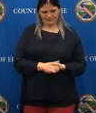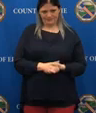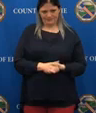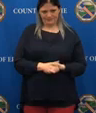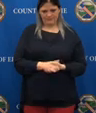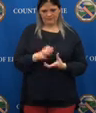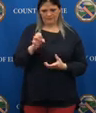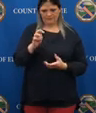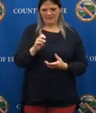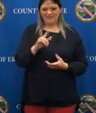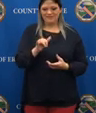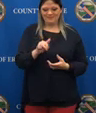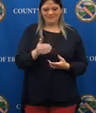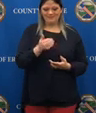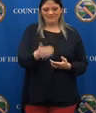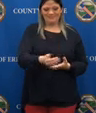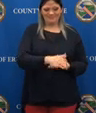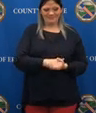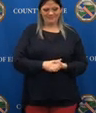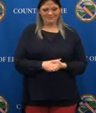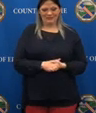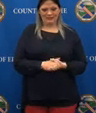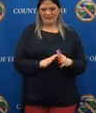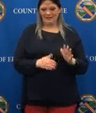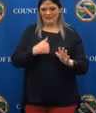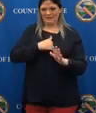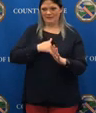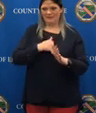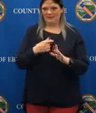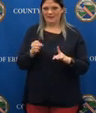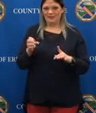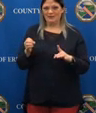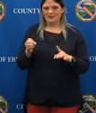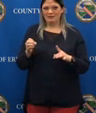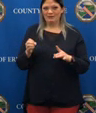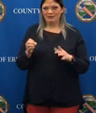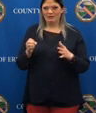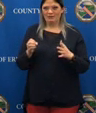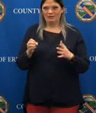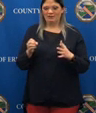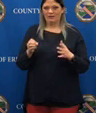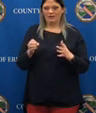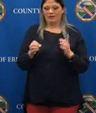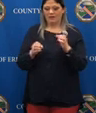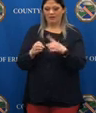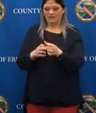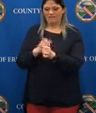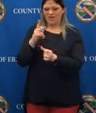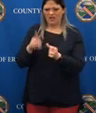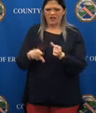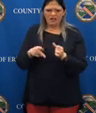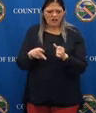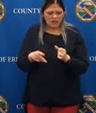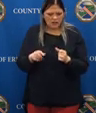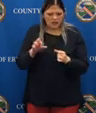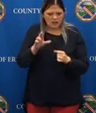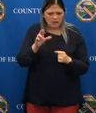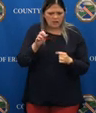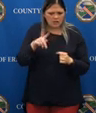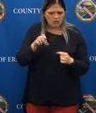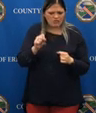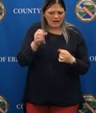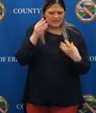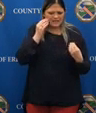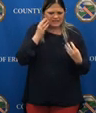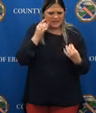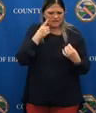Okay, Emily, why don't you go ahead? Go ahead. I'm sorry. I was just going to ask a follow-up to, you spoke about the race data for COVID-19